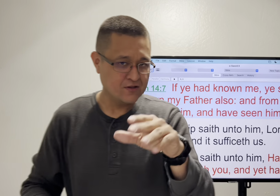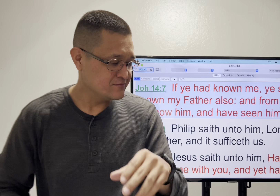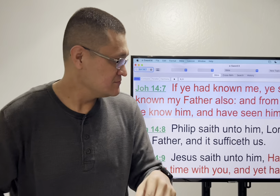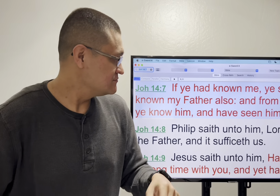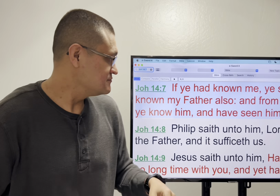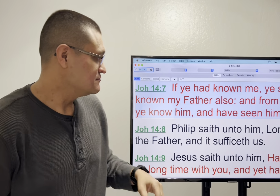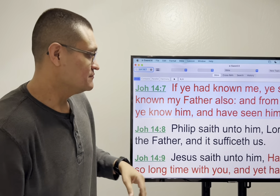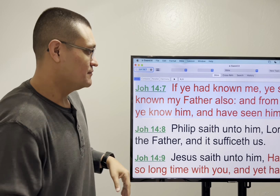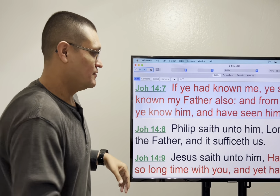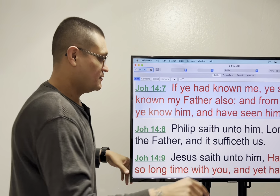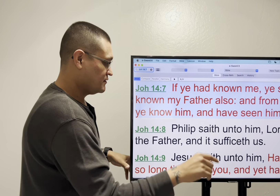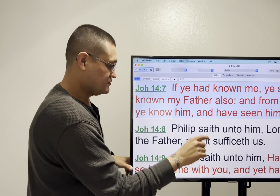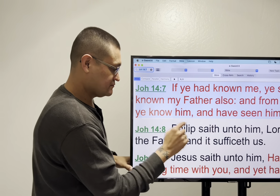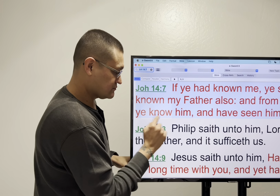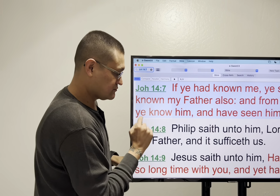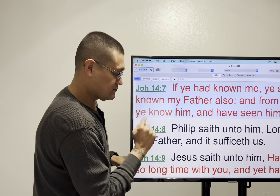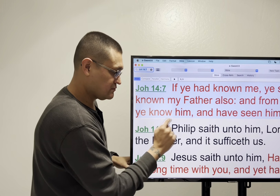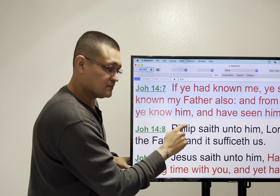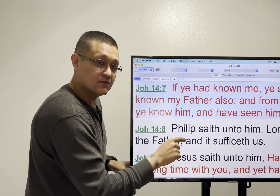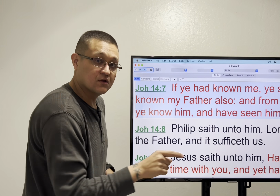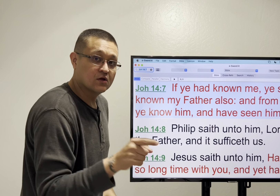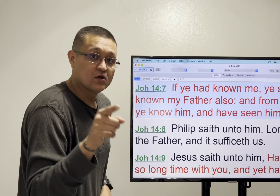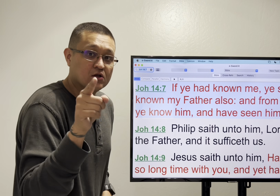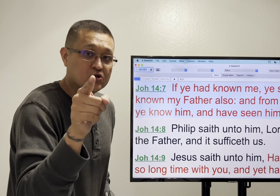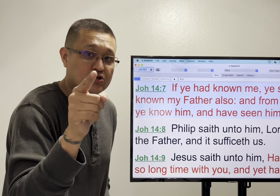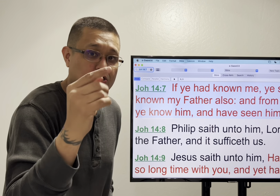beautiful woman. She's mine, not yours.